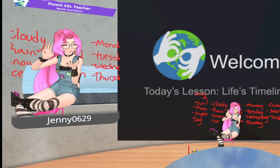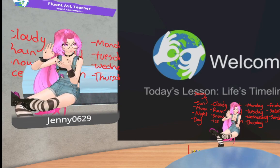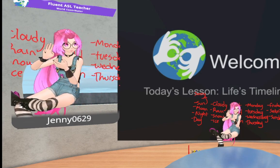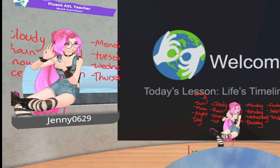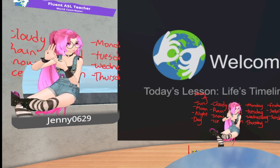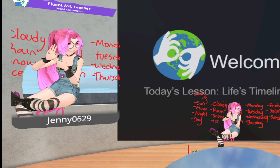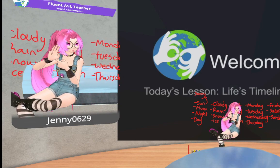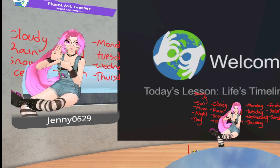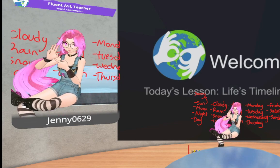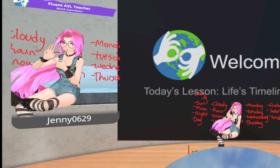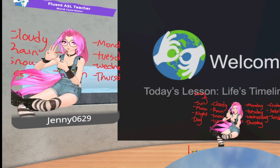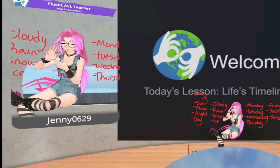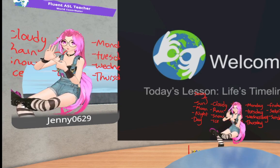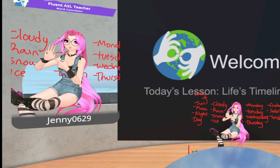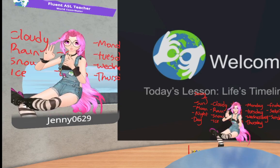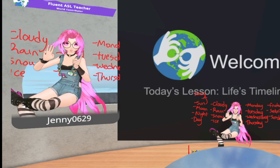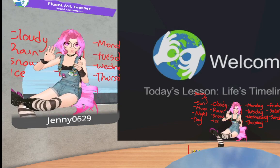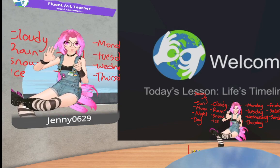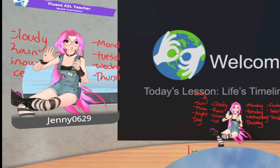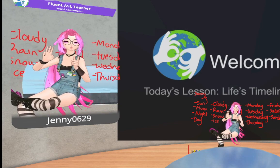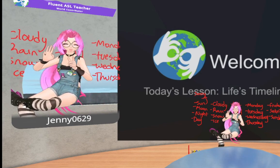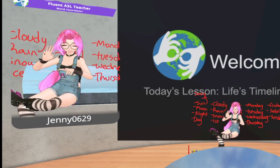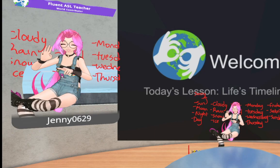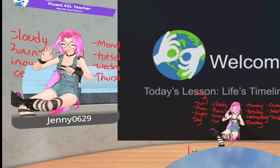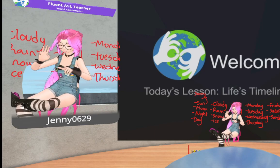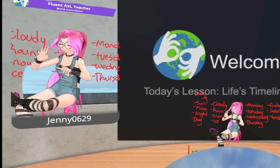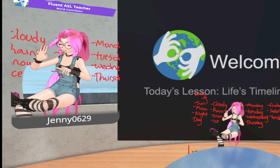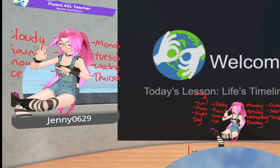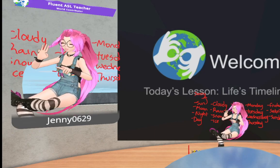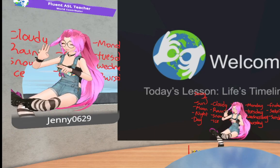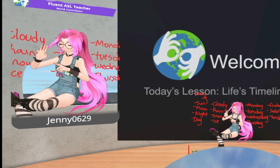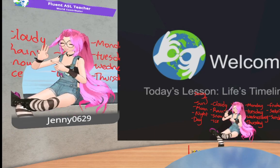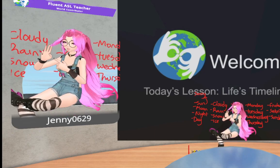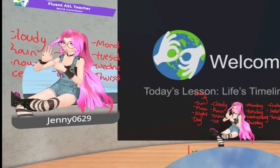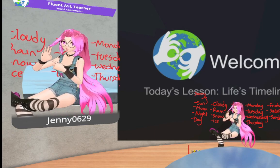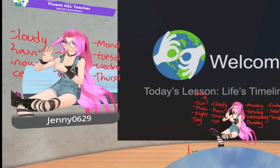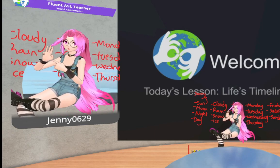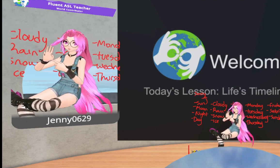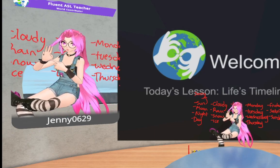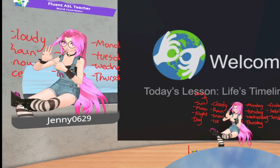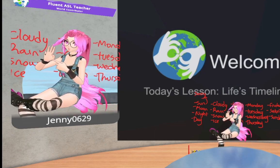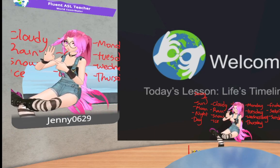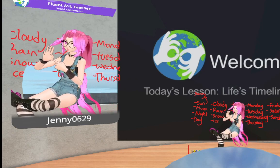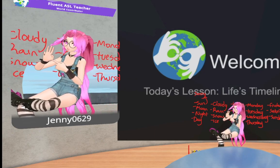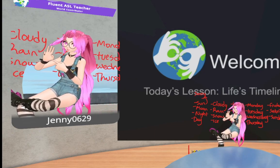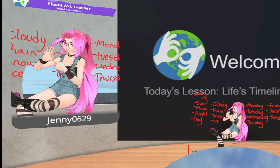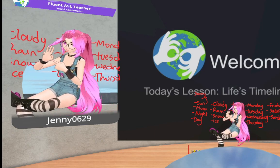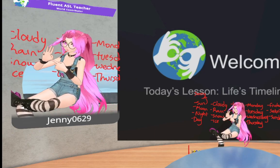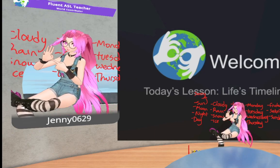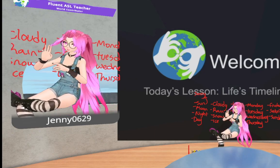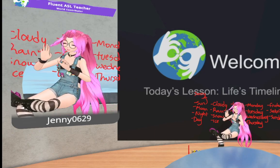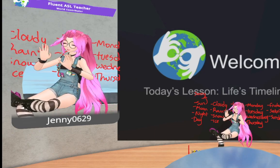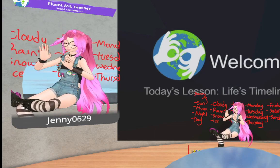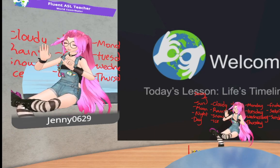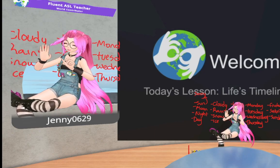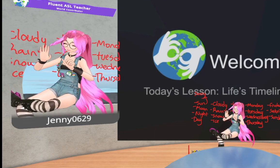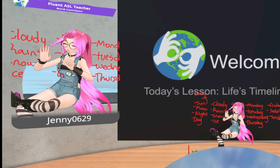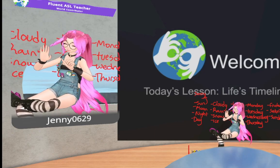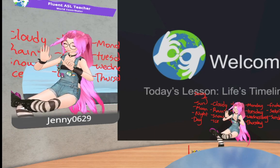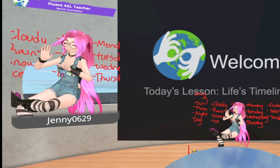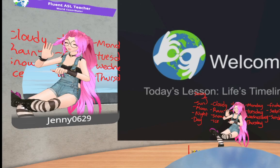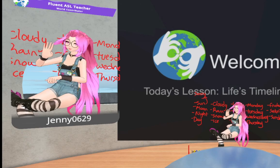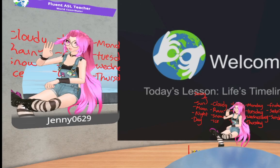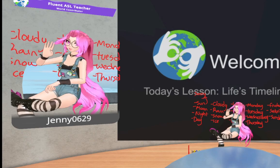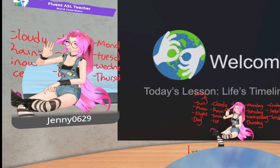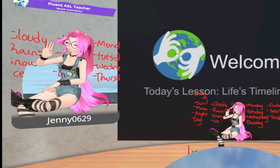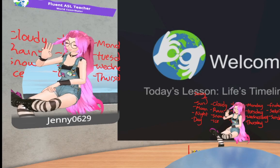this? W. 6. W. This is W or 6. This is 6, yeah. So if you're talking about numbers, this is actually going to be